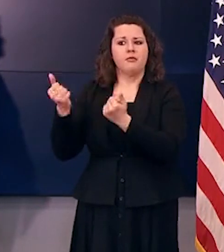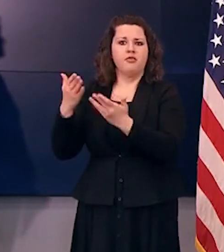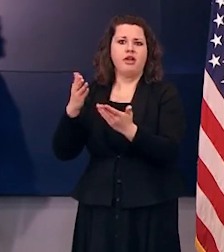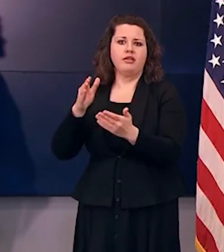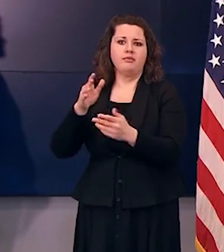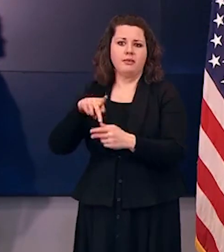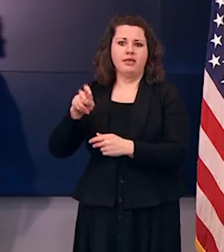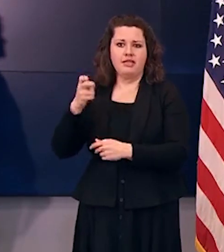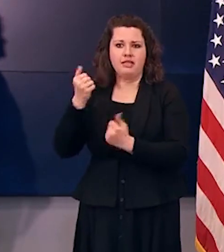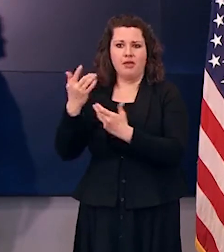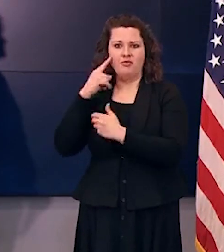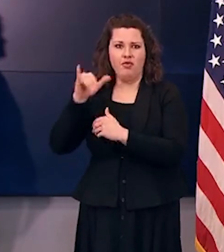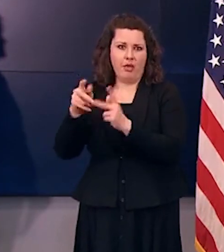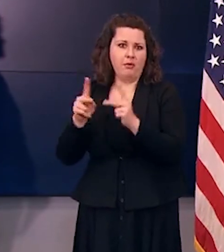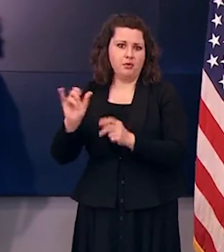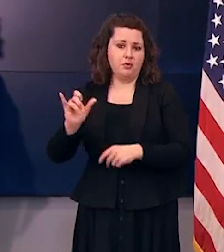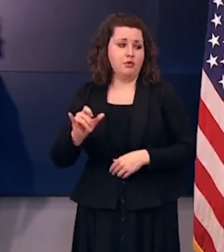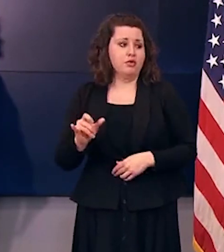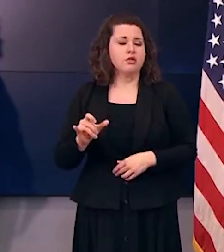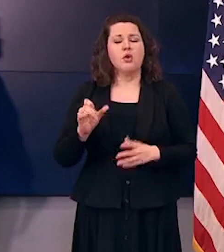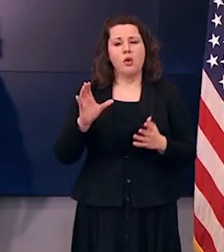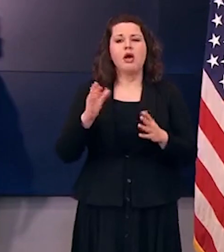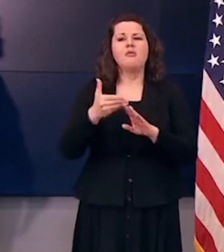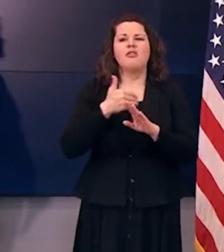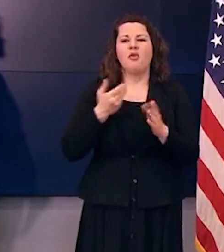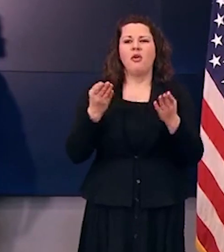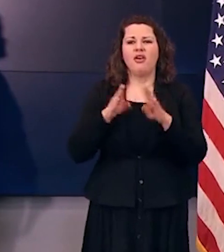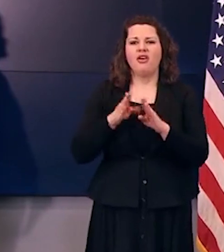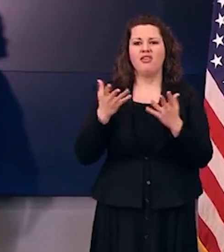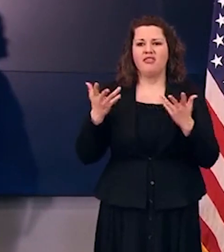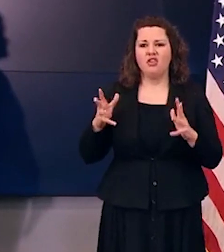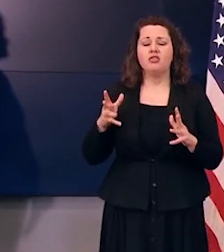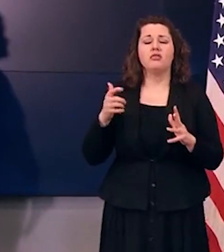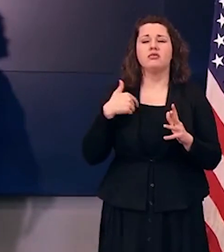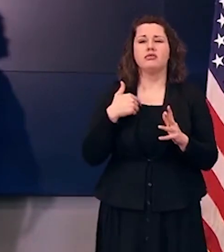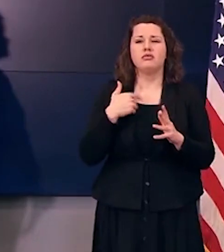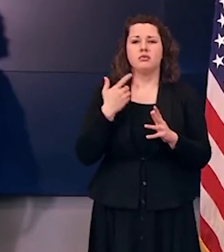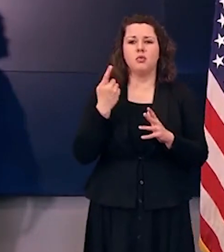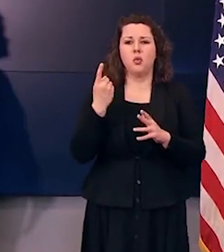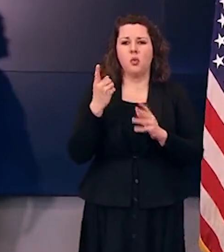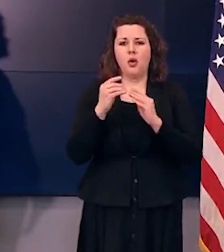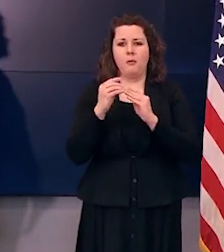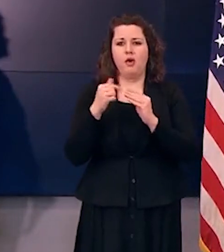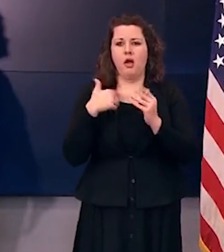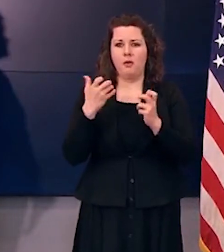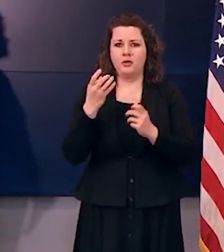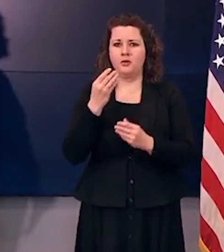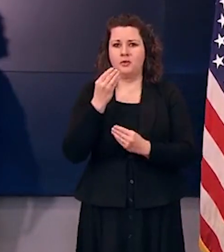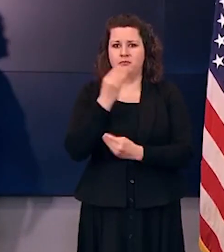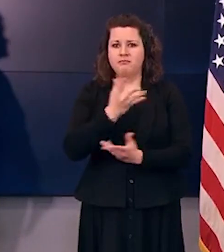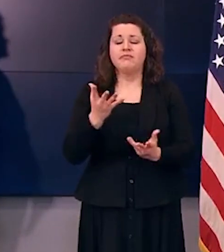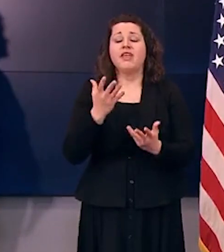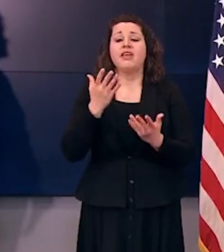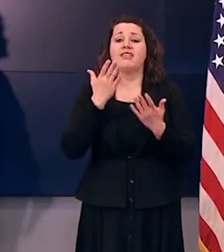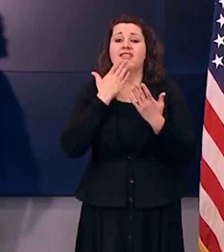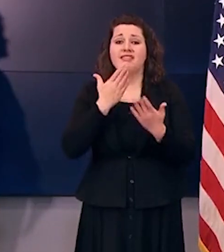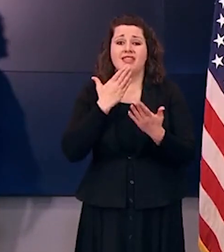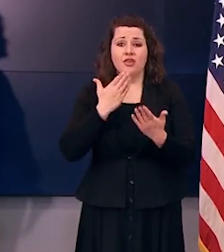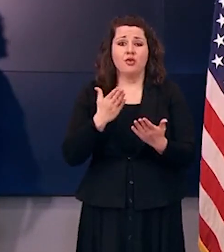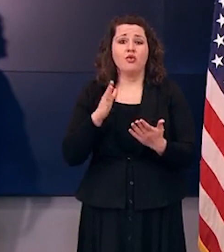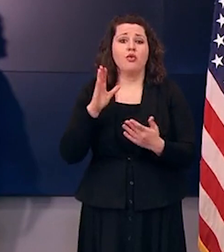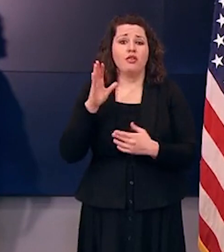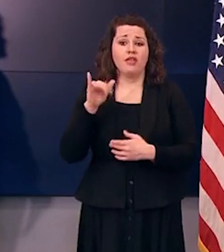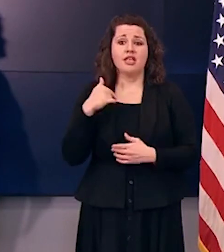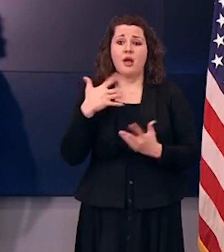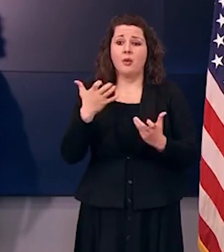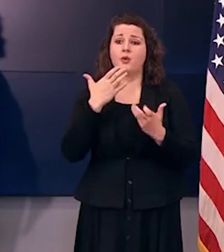well. So just before I close, really quick, there's one other thing that I'd really like to say a big thank you for, and that